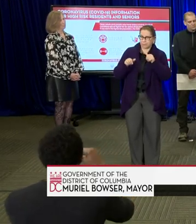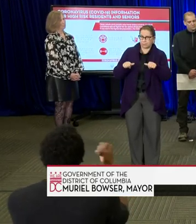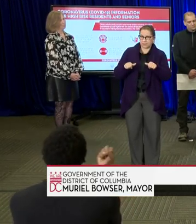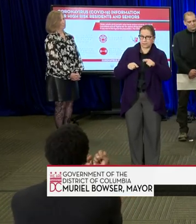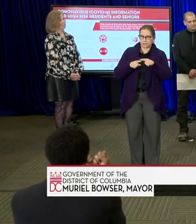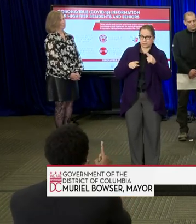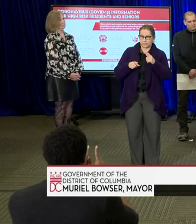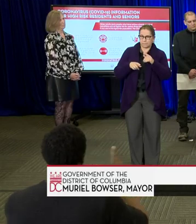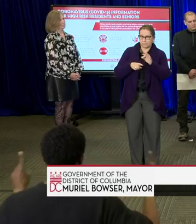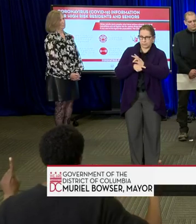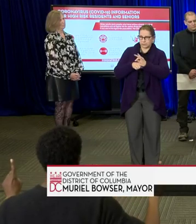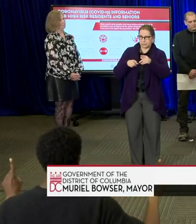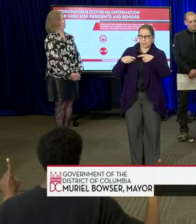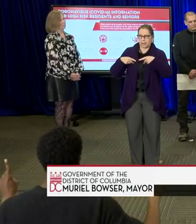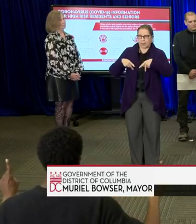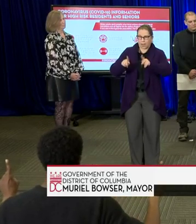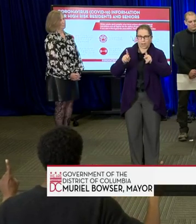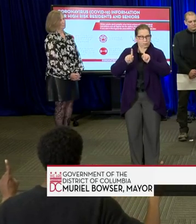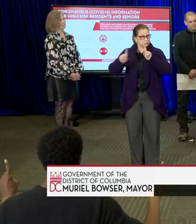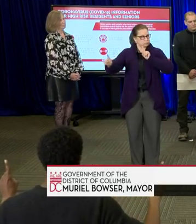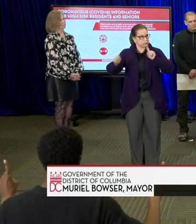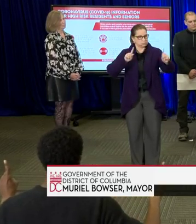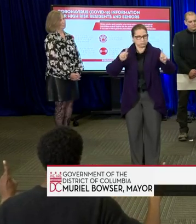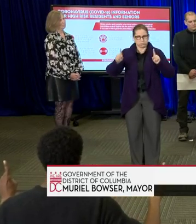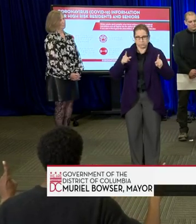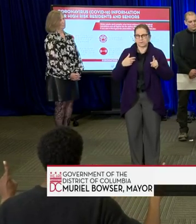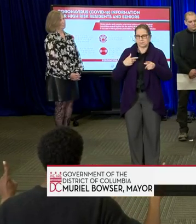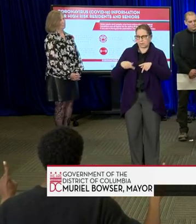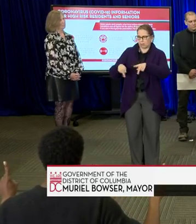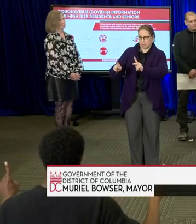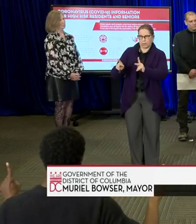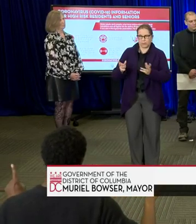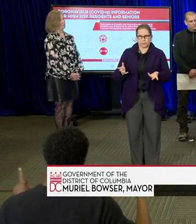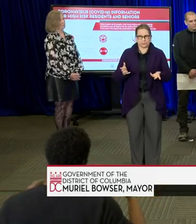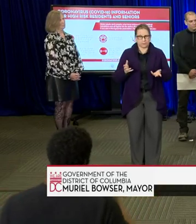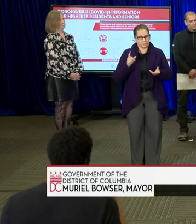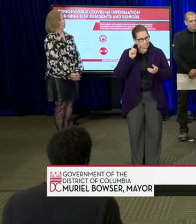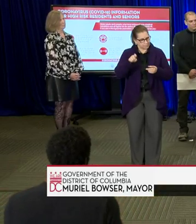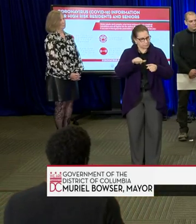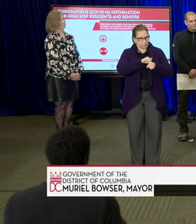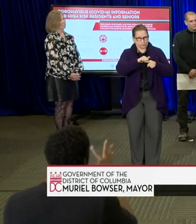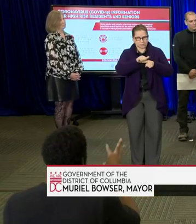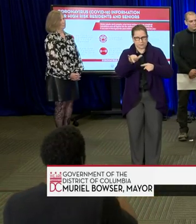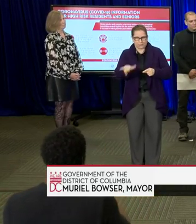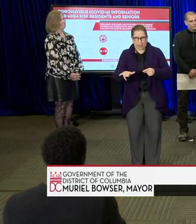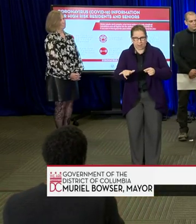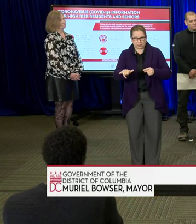requirement, and there could be additional guidance coming out about those.